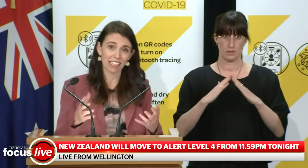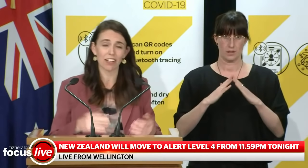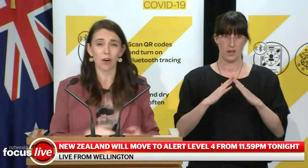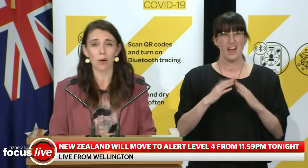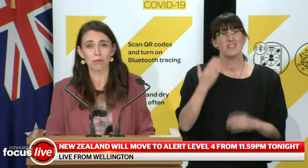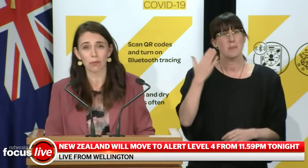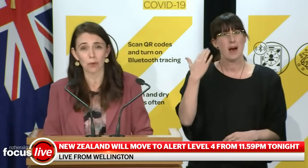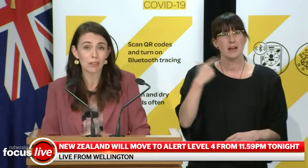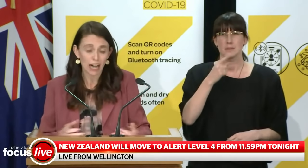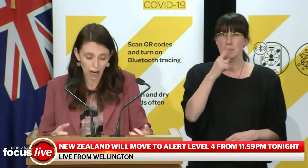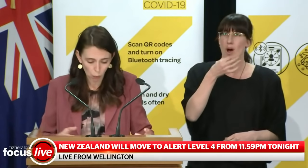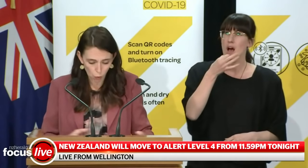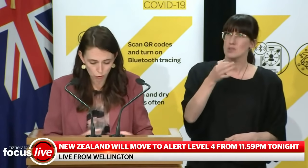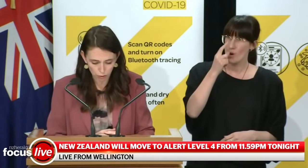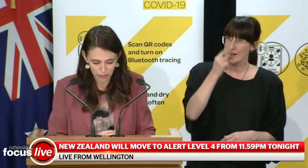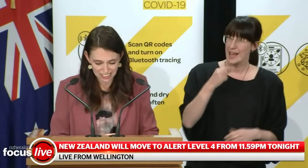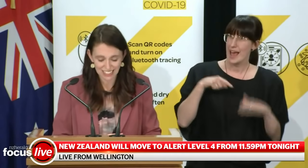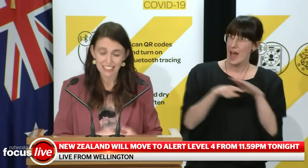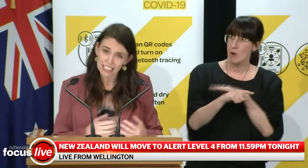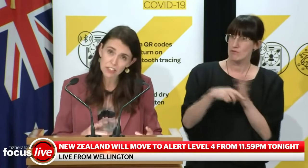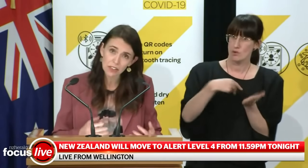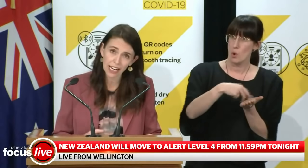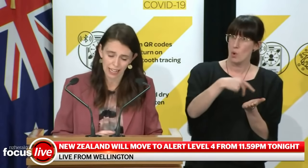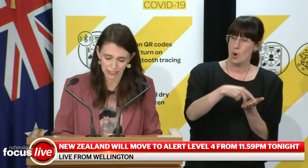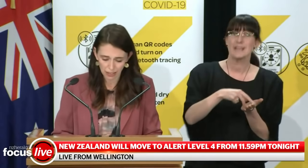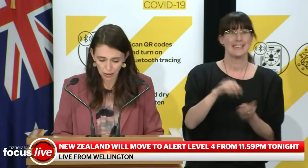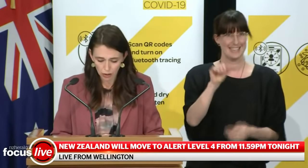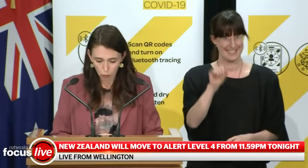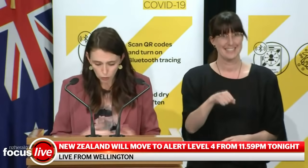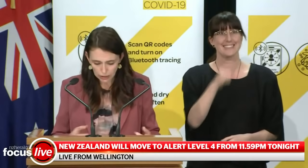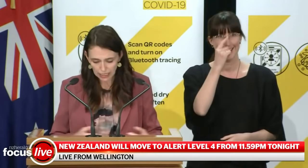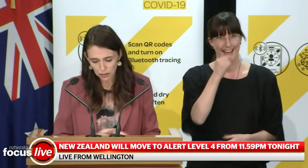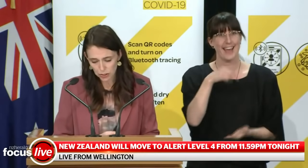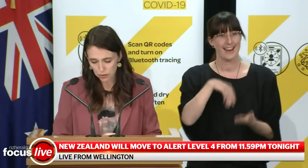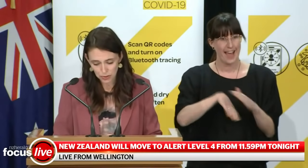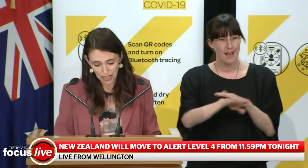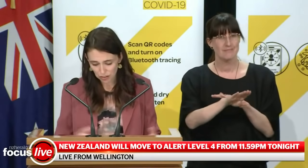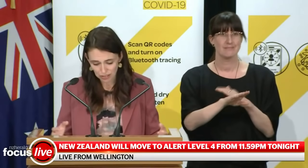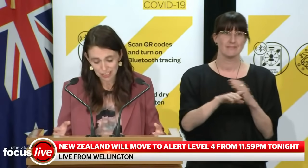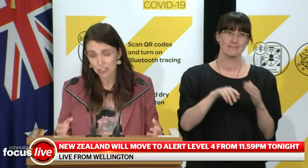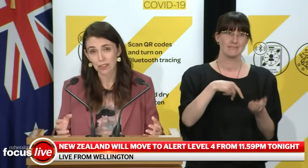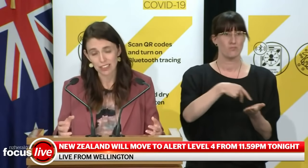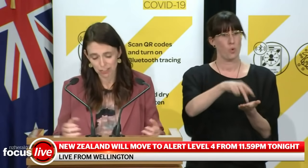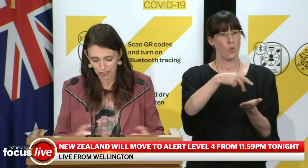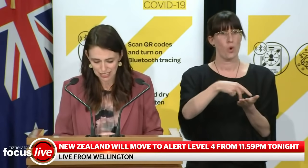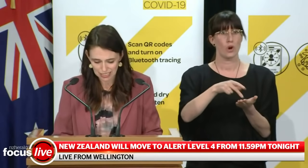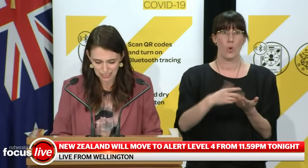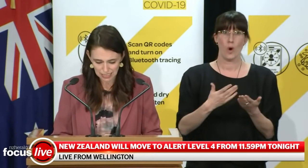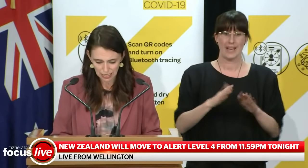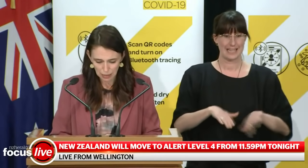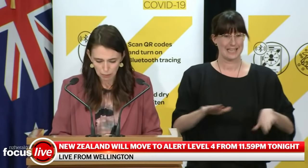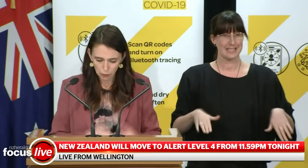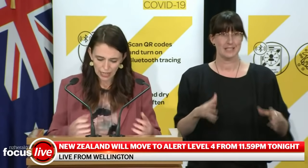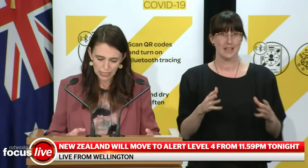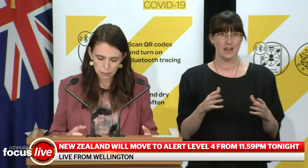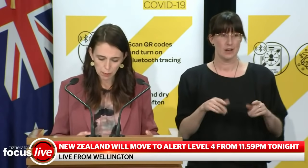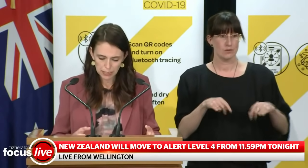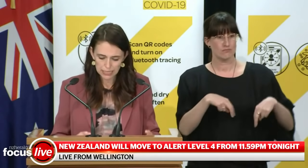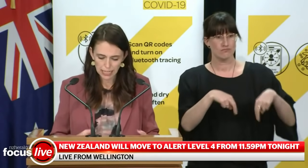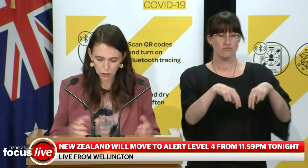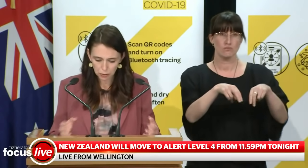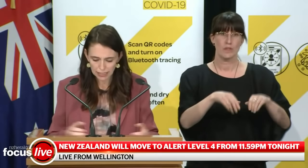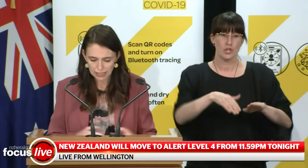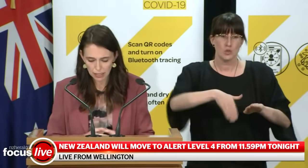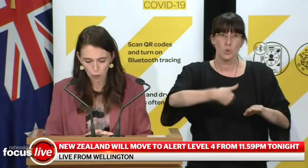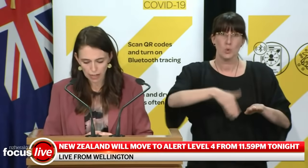can leave their home for a walk, for instance. Yes, you can. Or to take your children out on their scooters, for instance. But we ask people